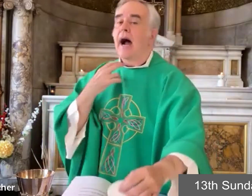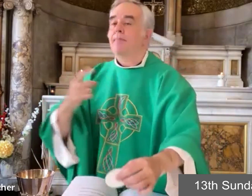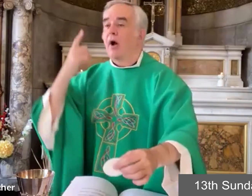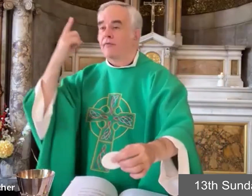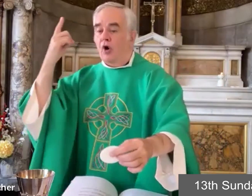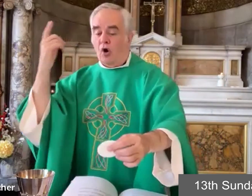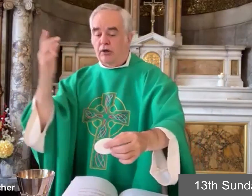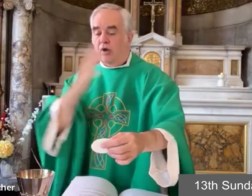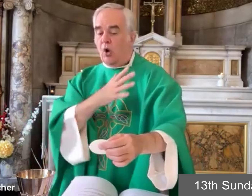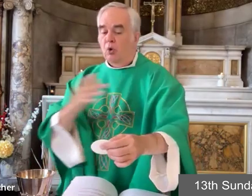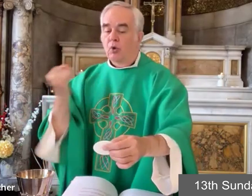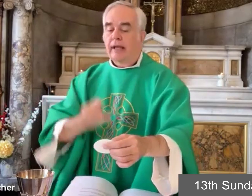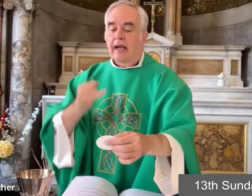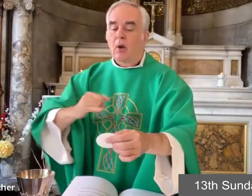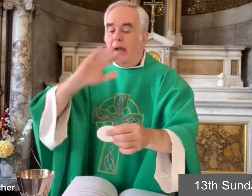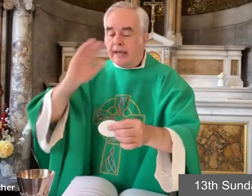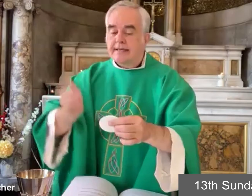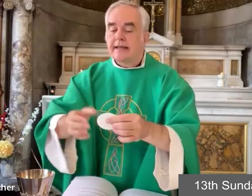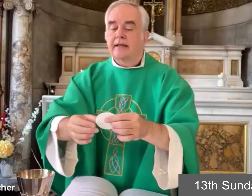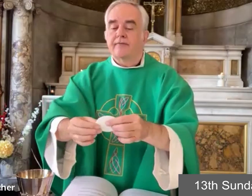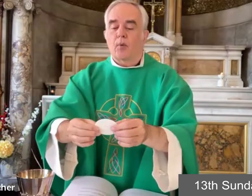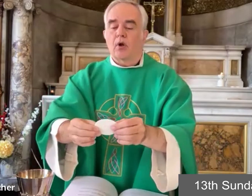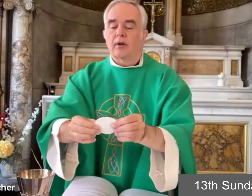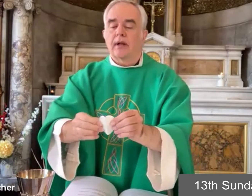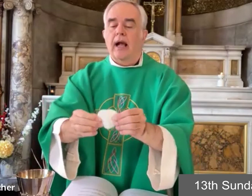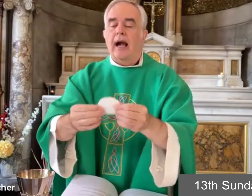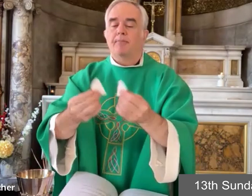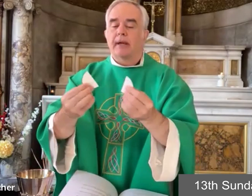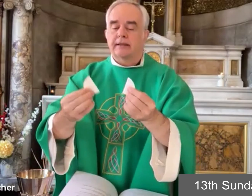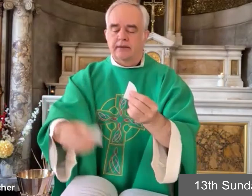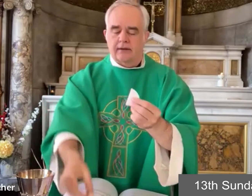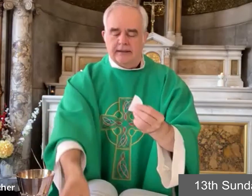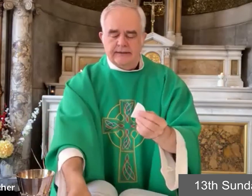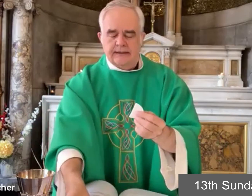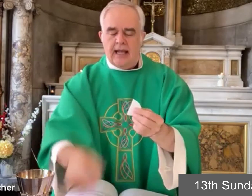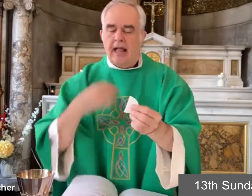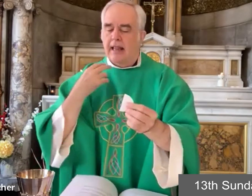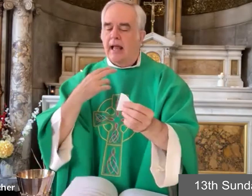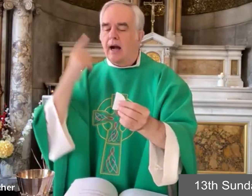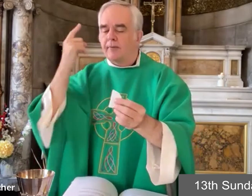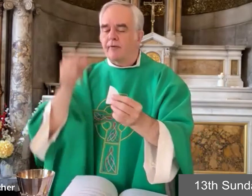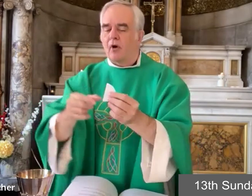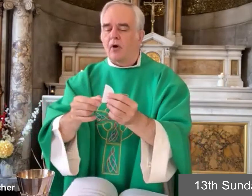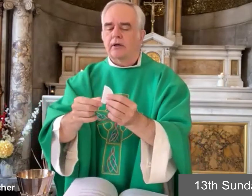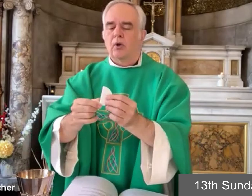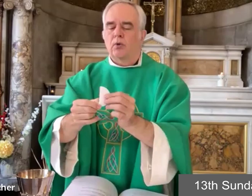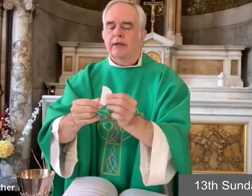Lamb of God, you take away the sins of the world, have mercy on us. Lamb of God, you